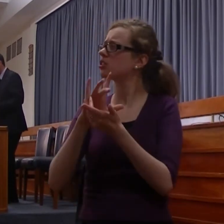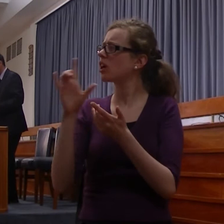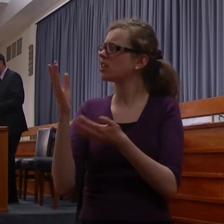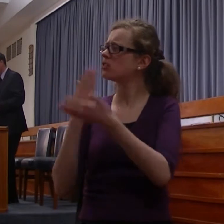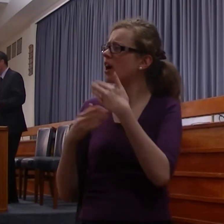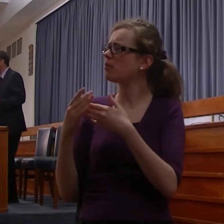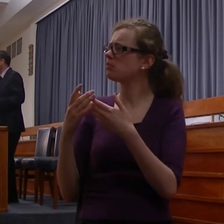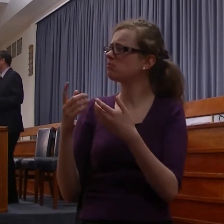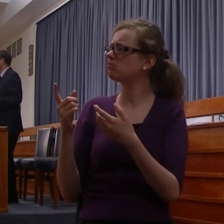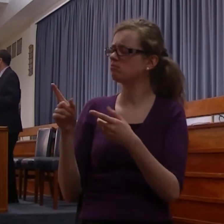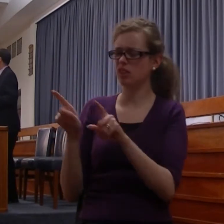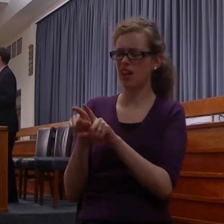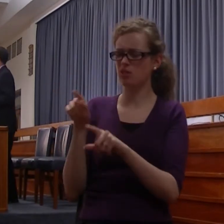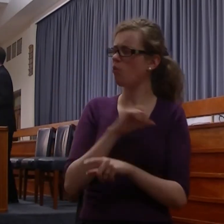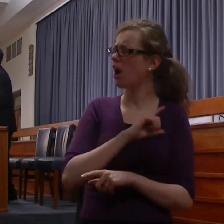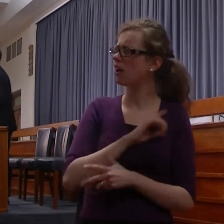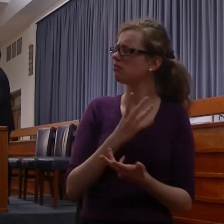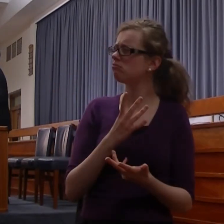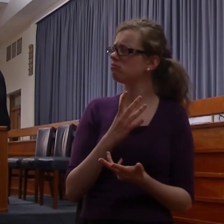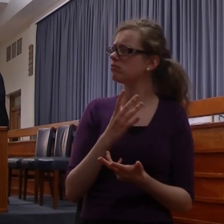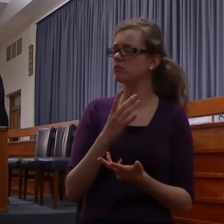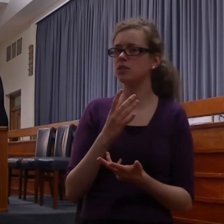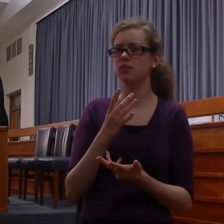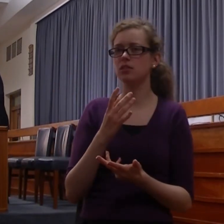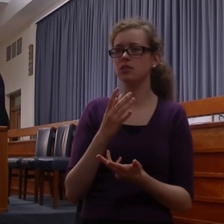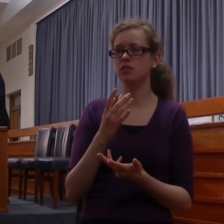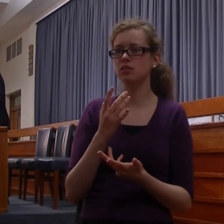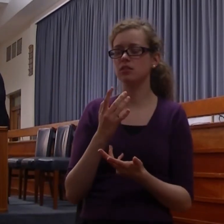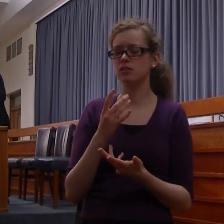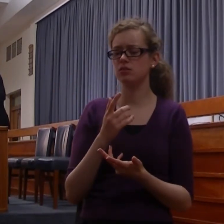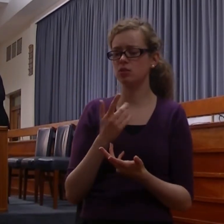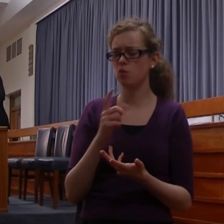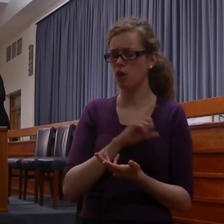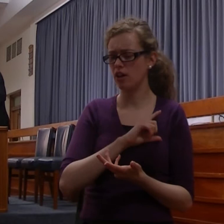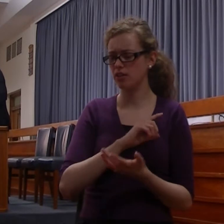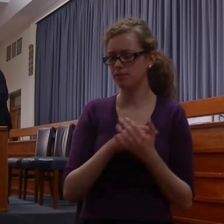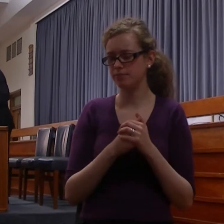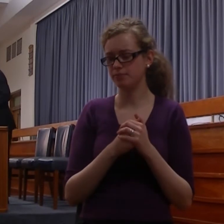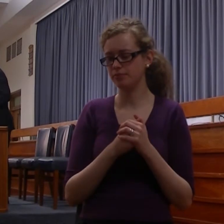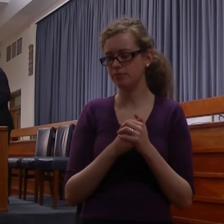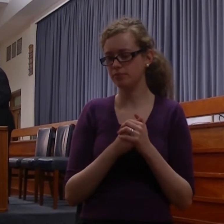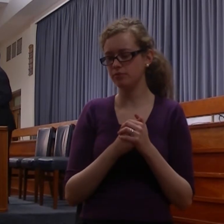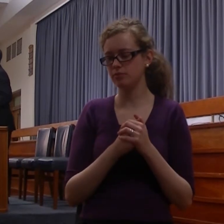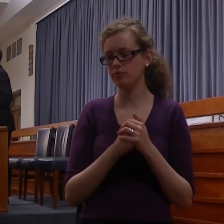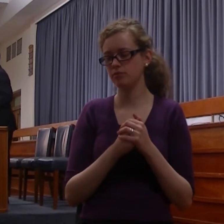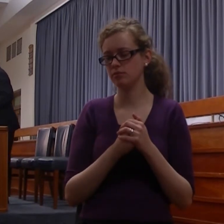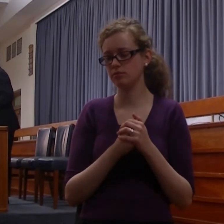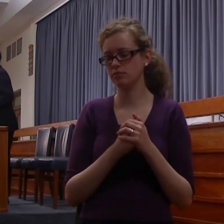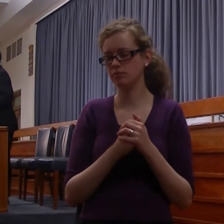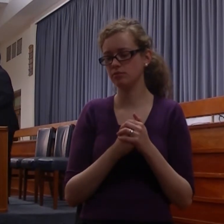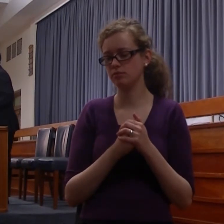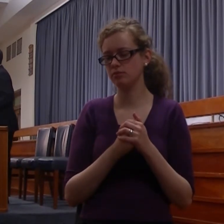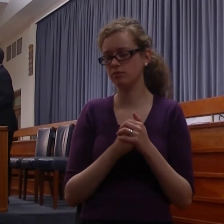why does the Lord presents himself or introduce himself or describes himself in this way? By the